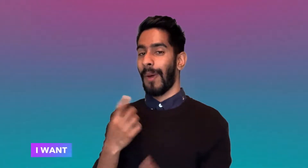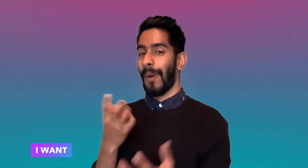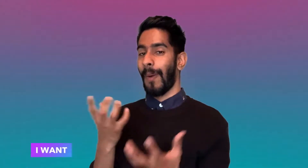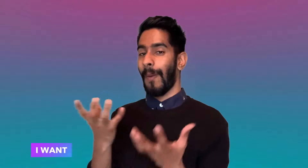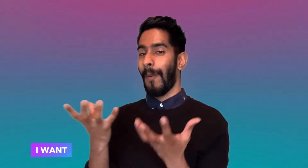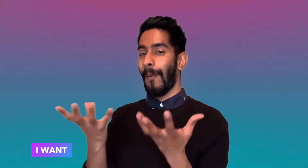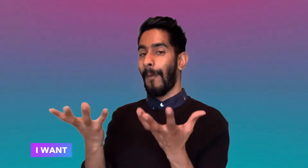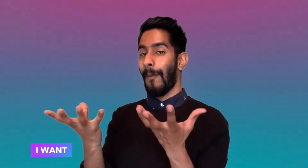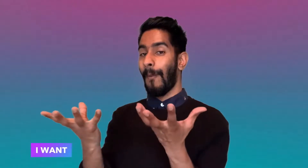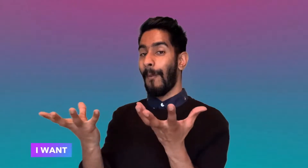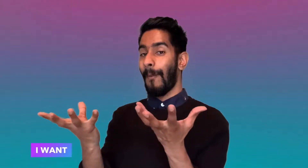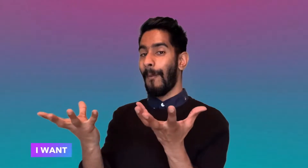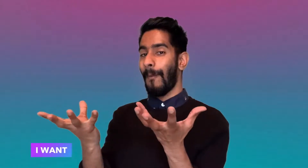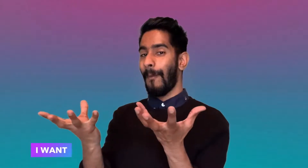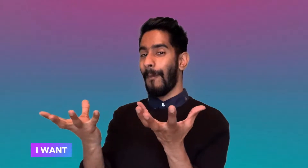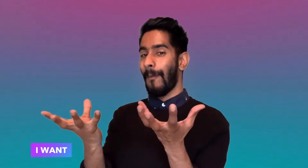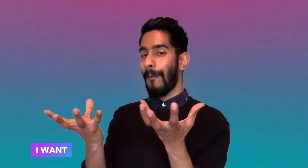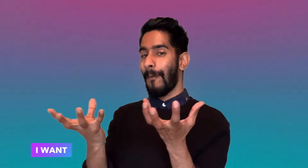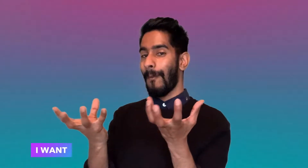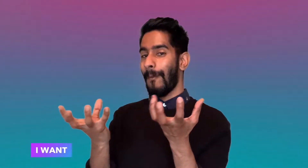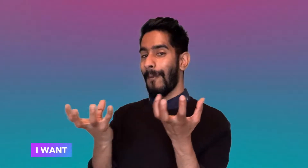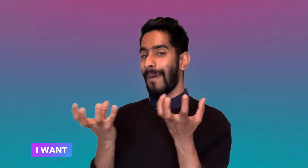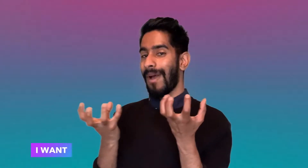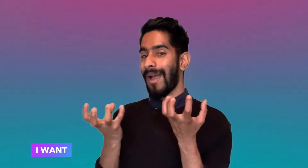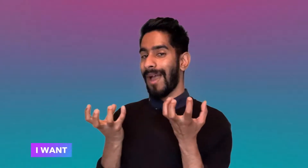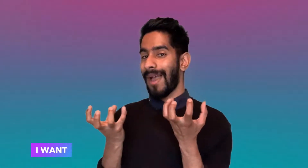I want.